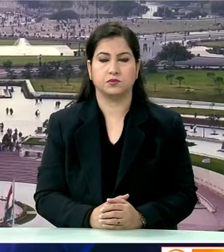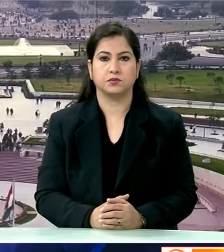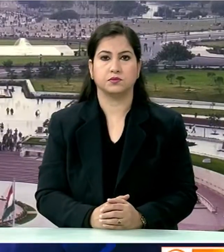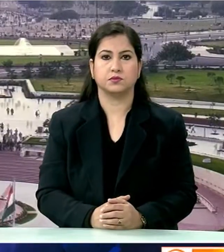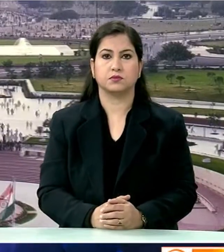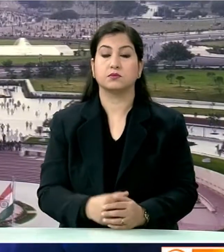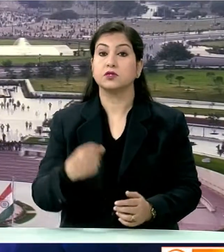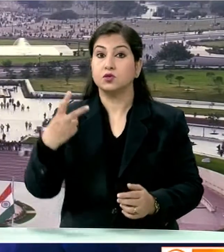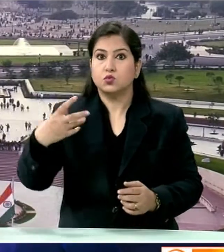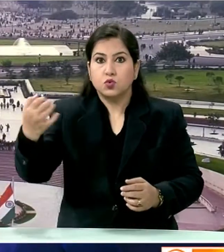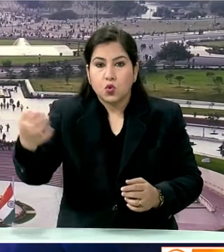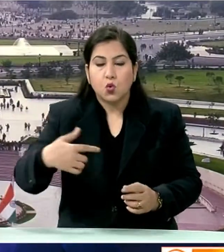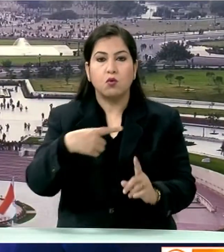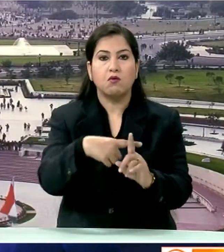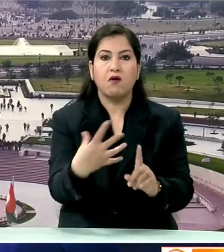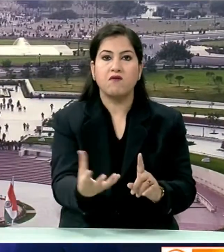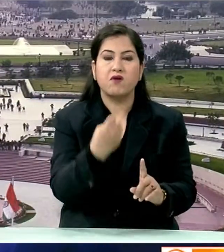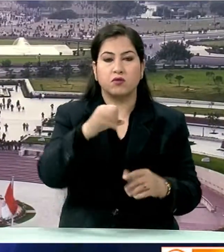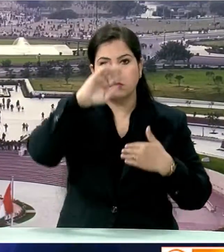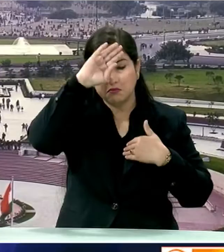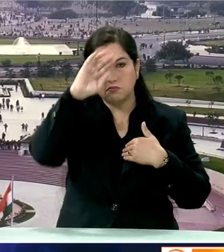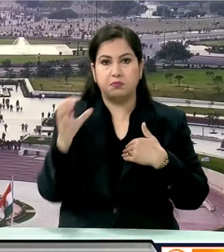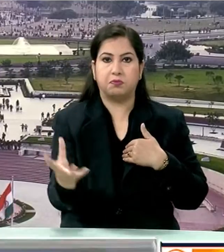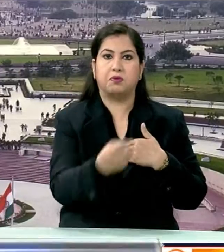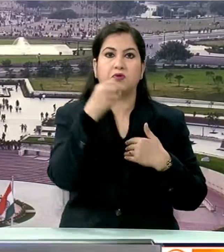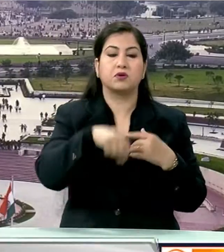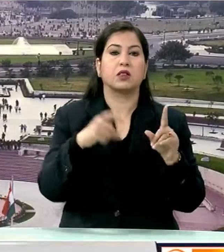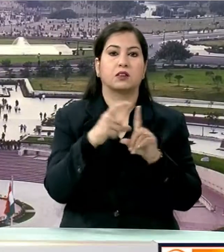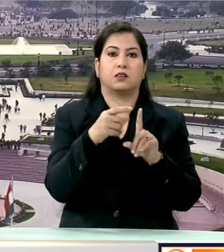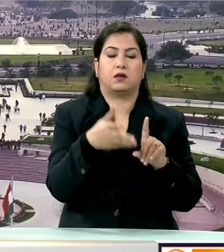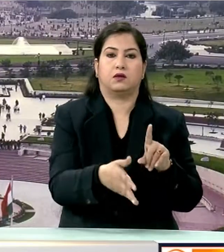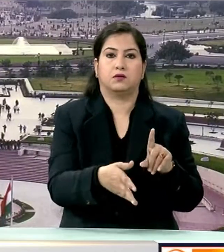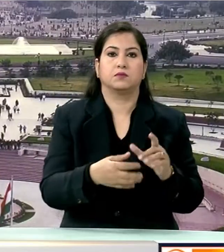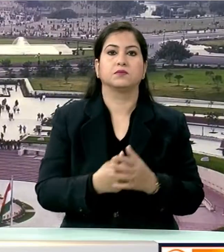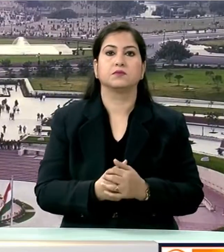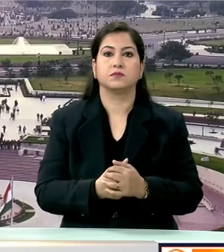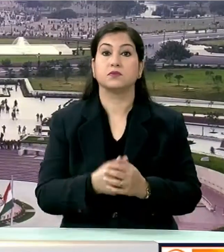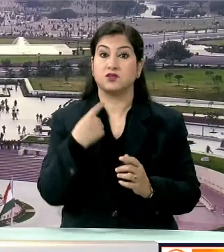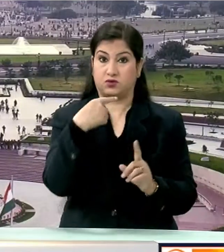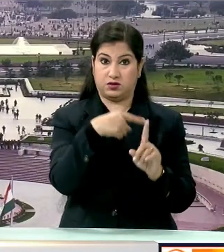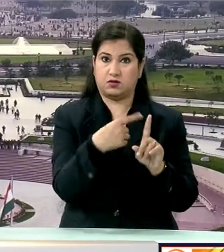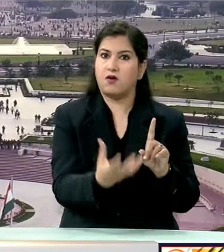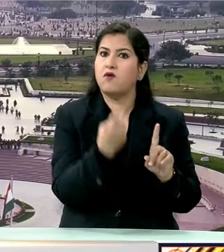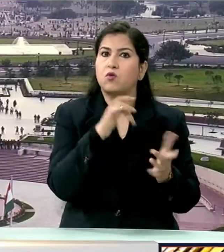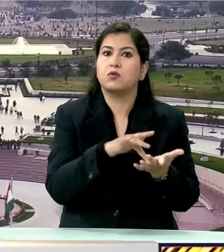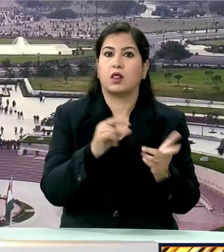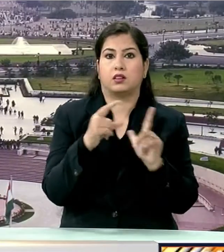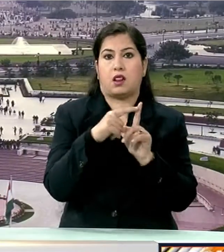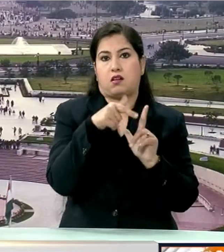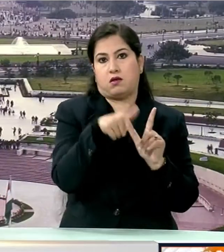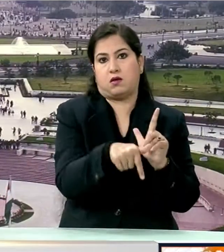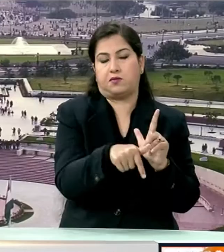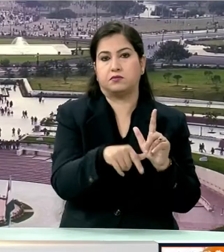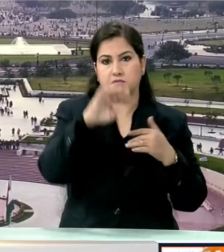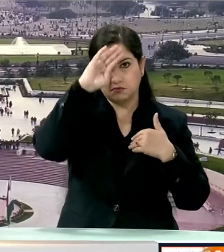2 new positive cases of novel coronavirus COVID-19 have been reported in the country. One positive case has been detected